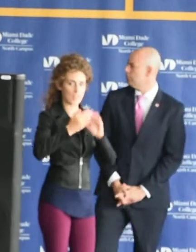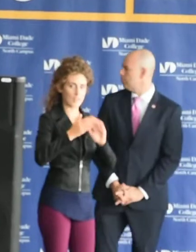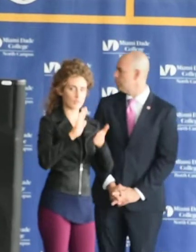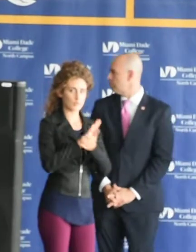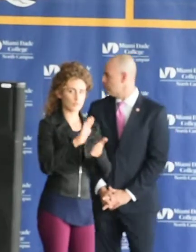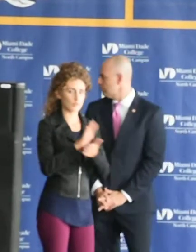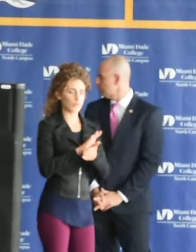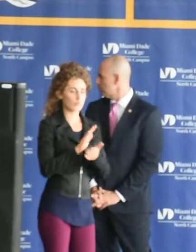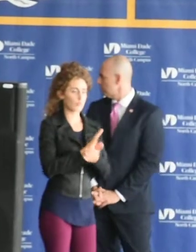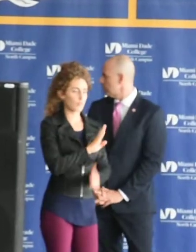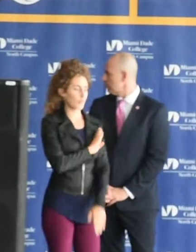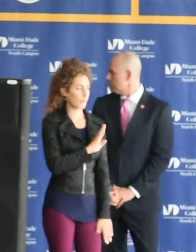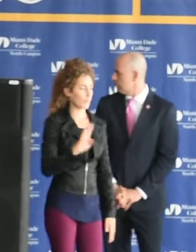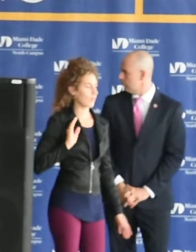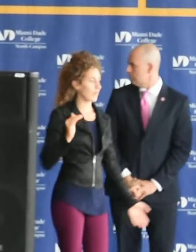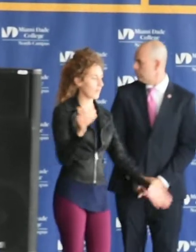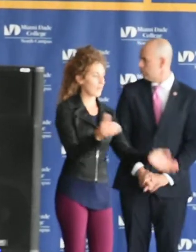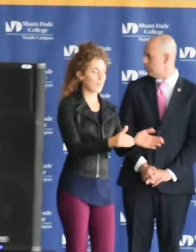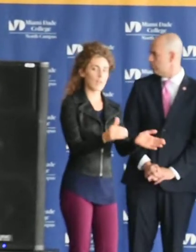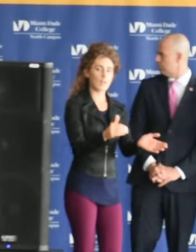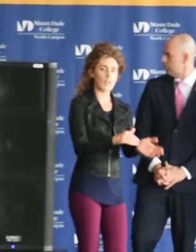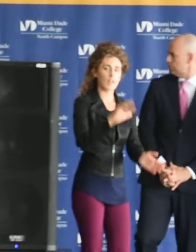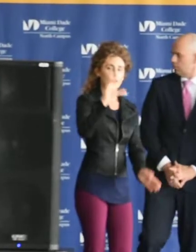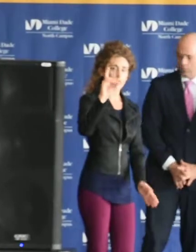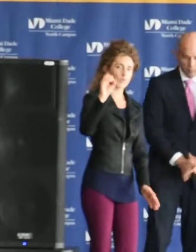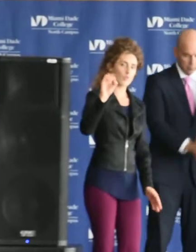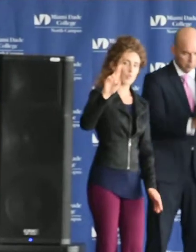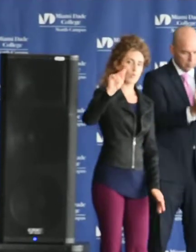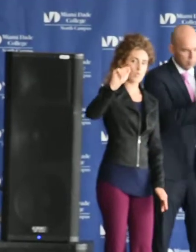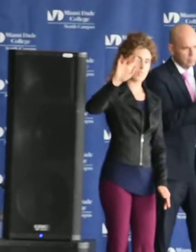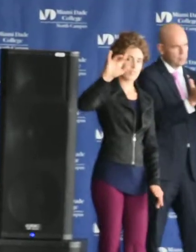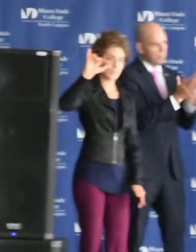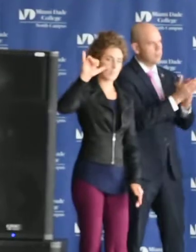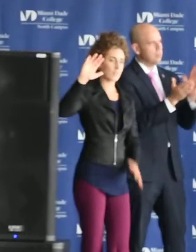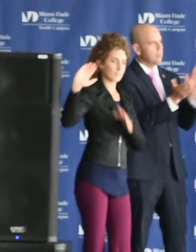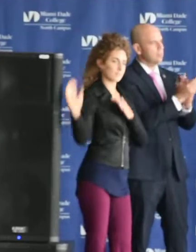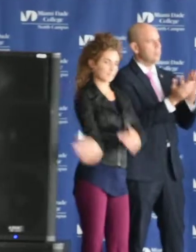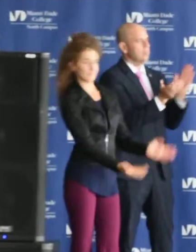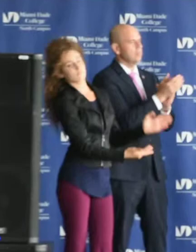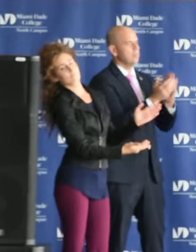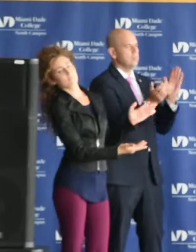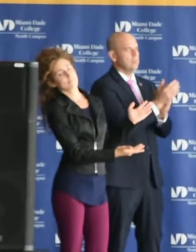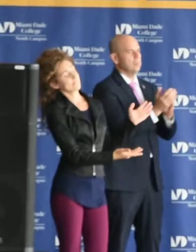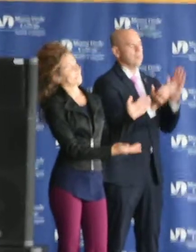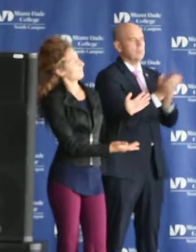to the podium, Dr. Dorothy Bendros-Mendenhall.